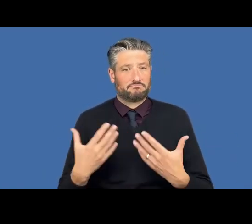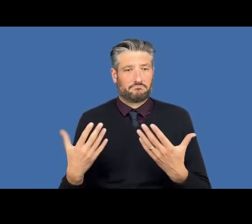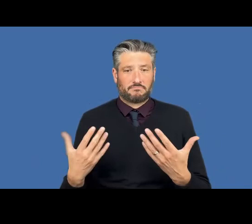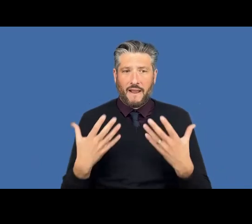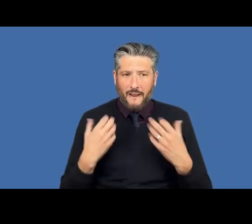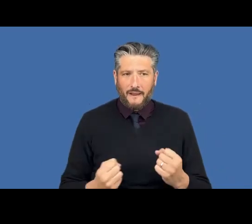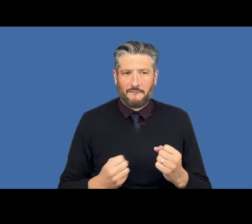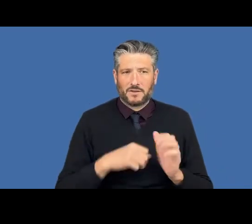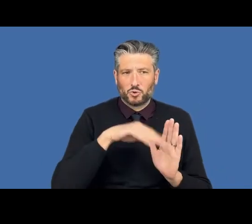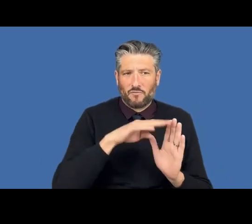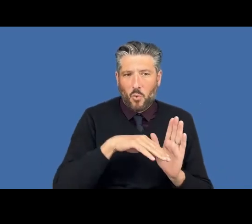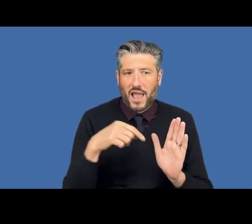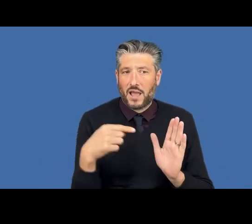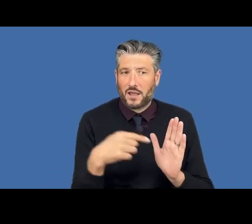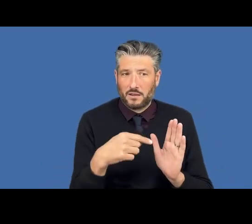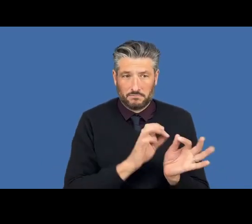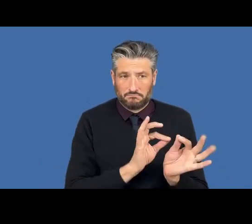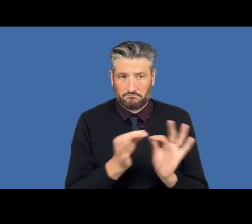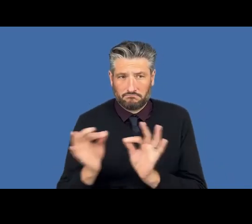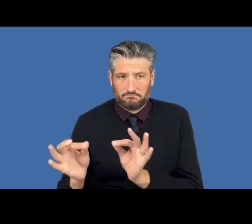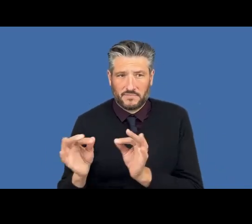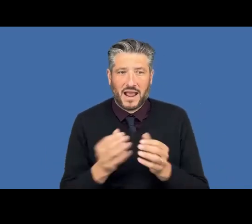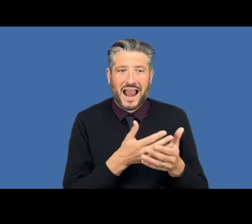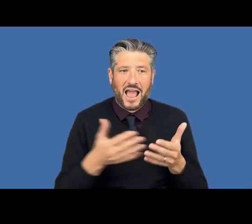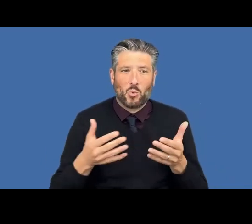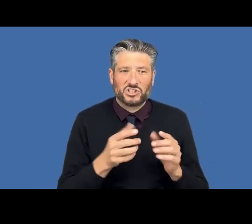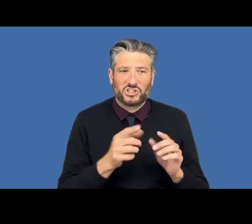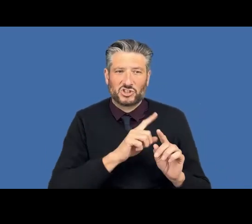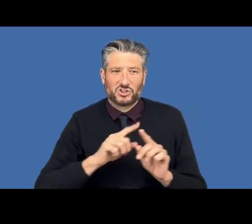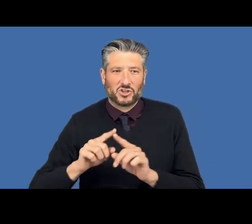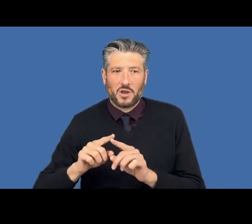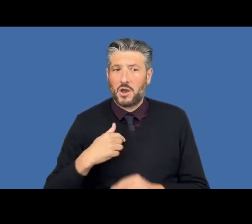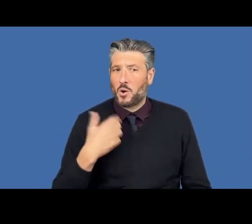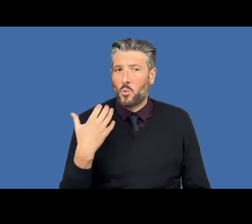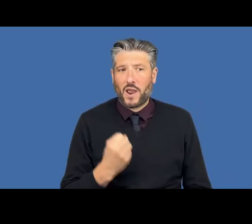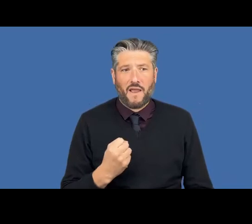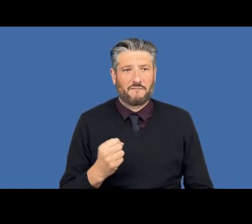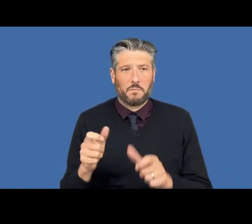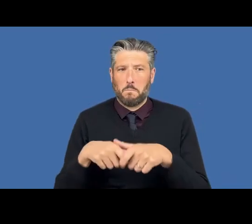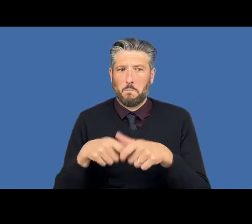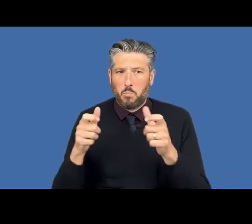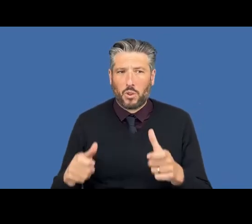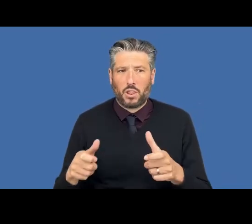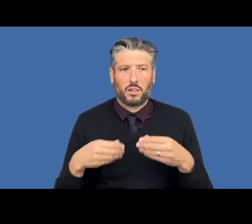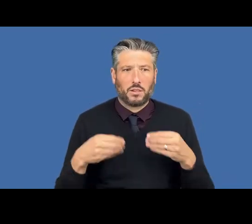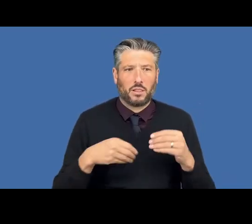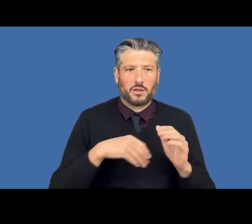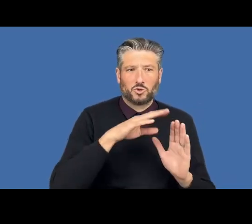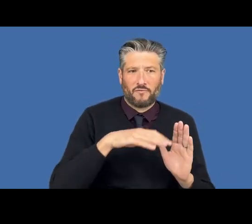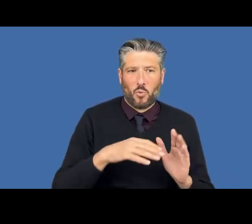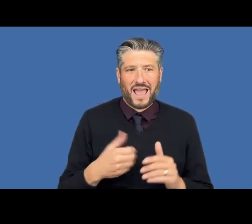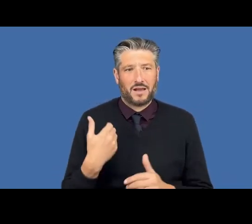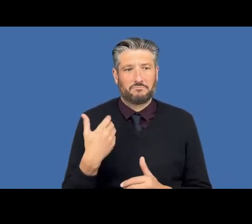languages through our standard software portal. And then if people don't use it, it gets removed. That